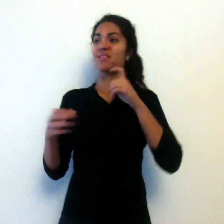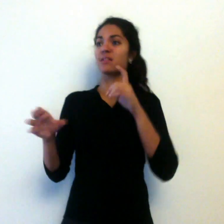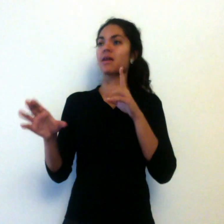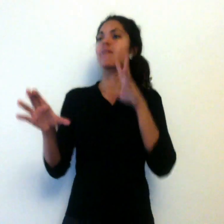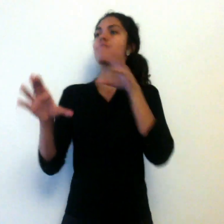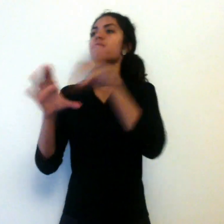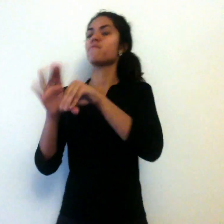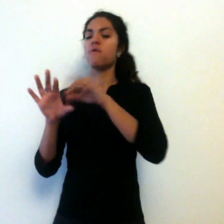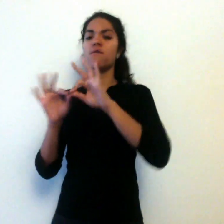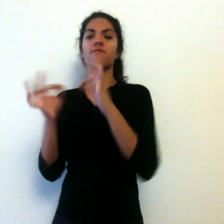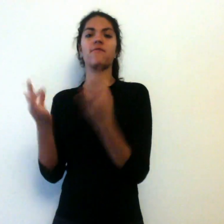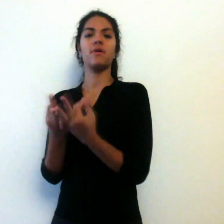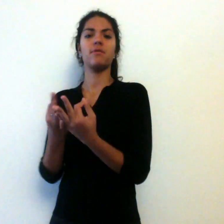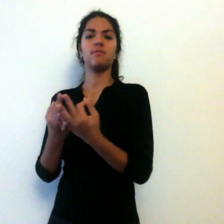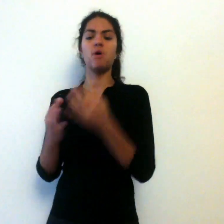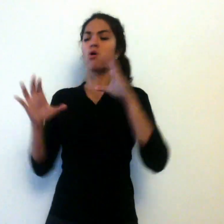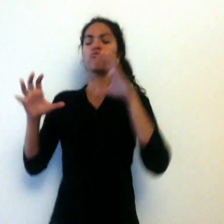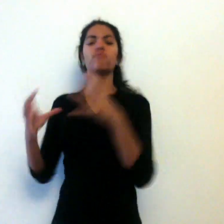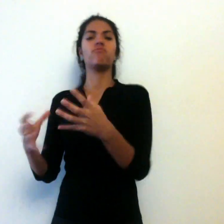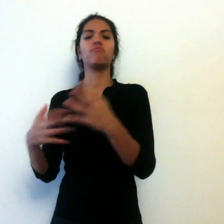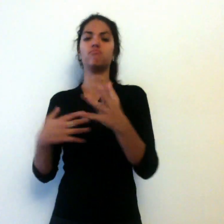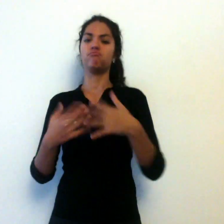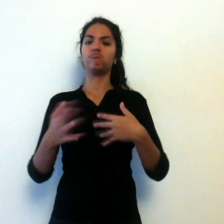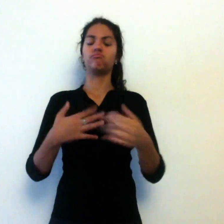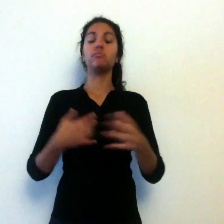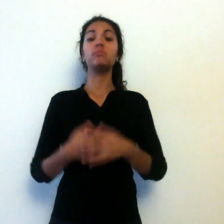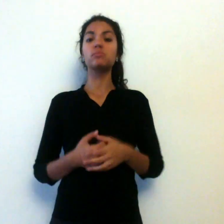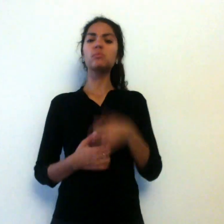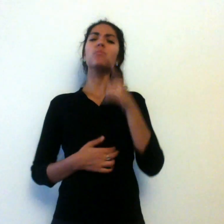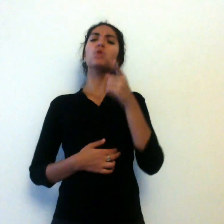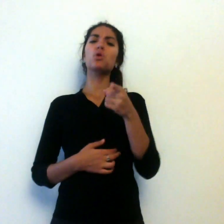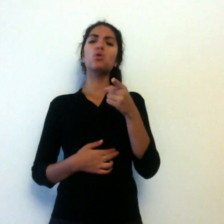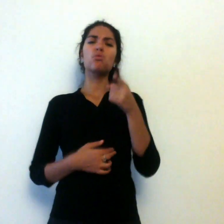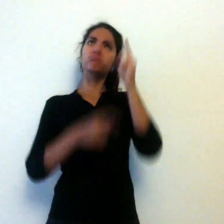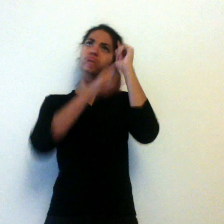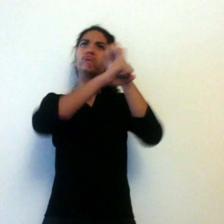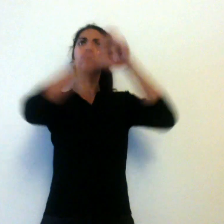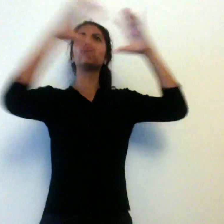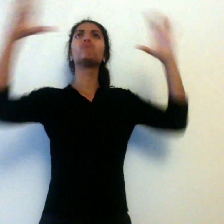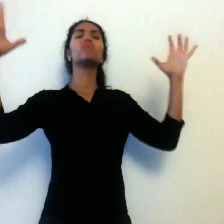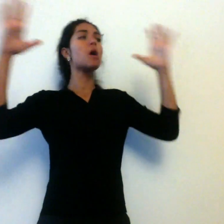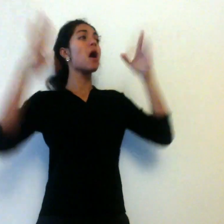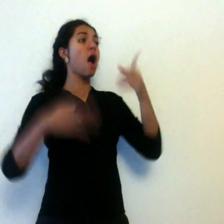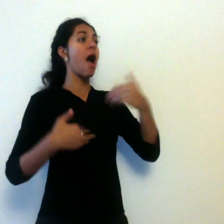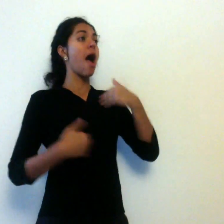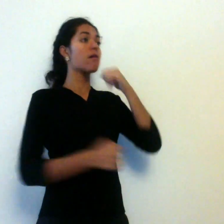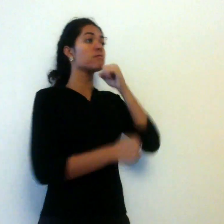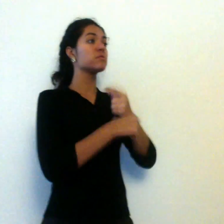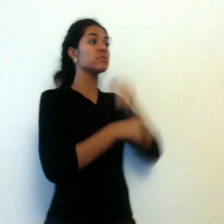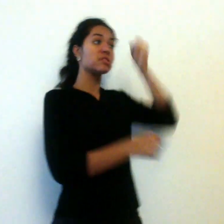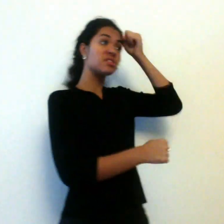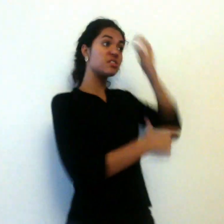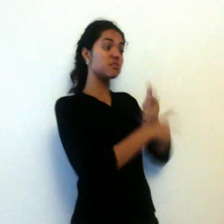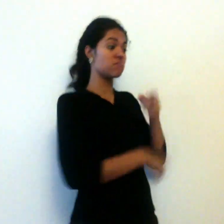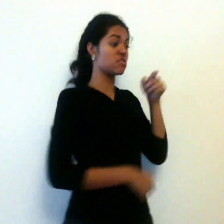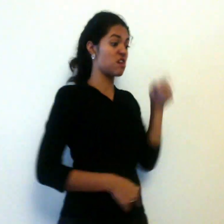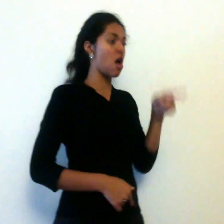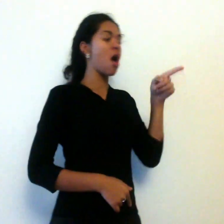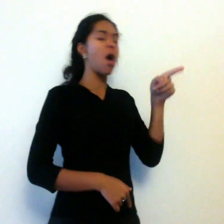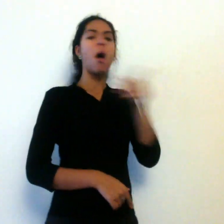you, or you had a brother or a sister that your mother preferred to you? There was a mangling process that went on, and maybe